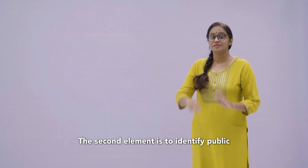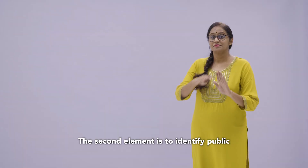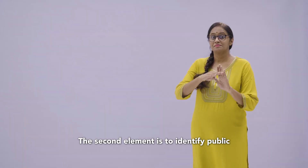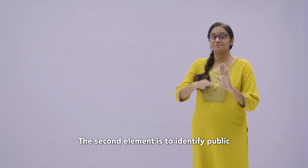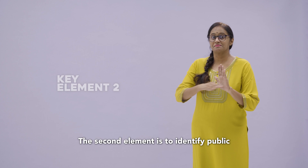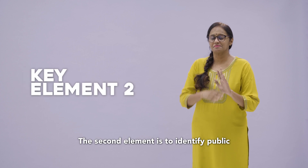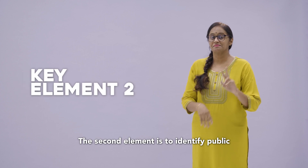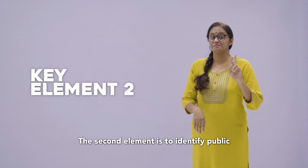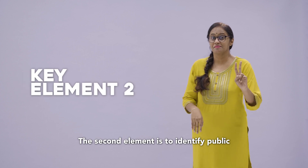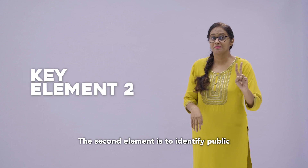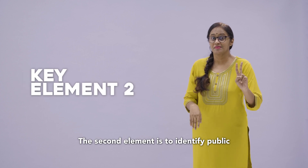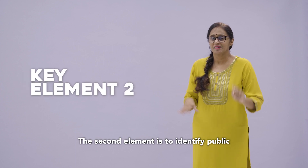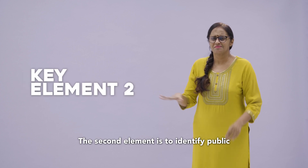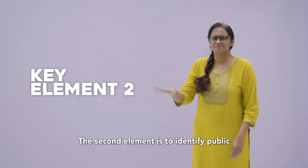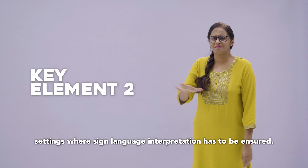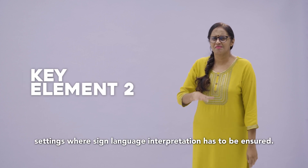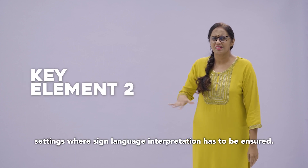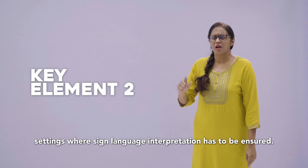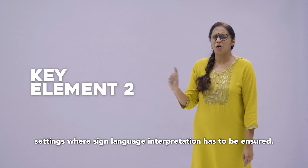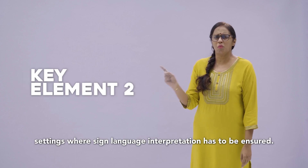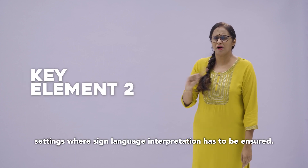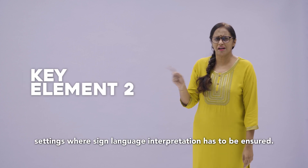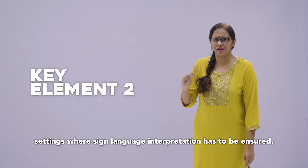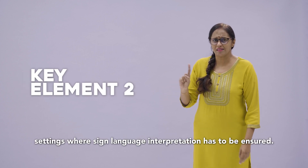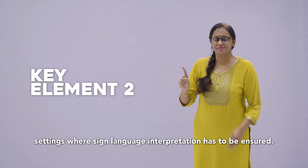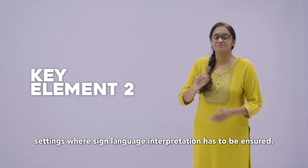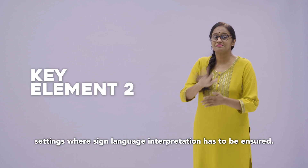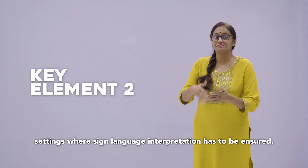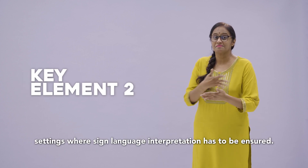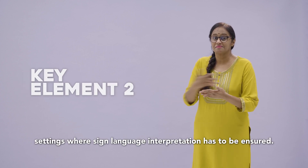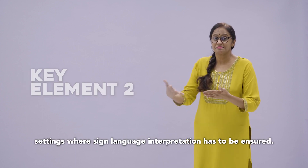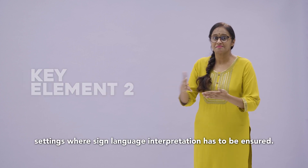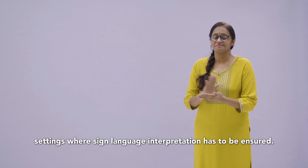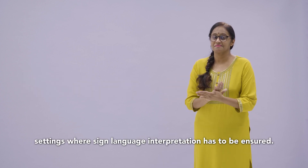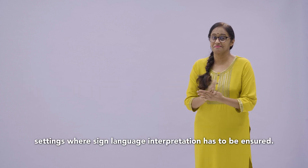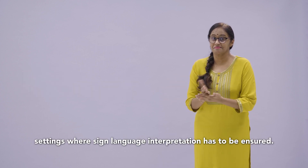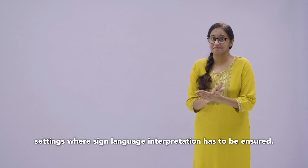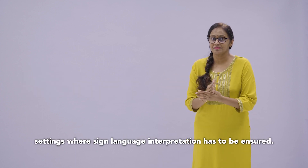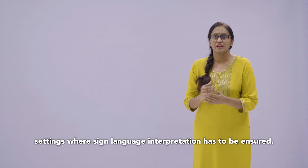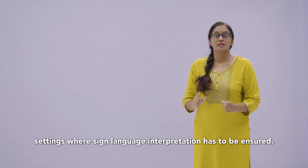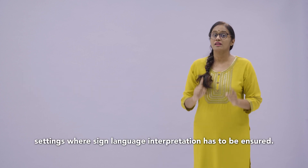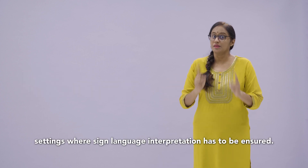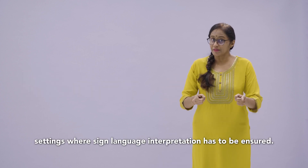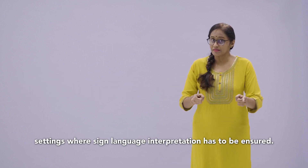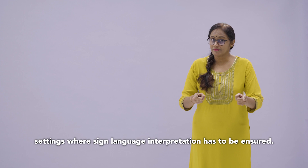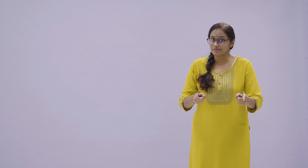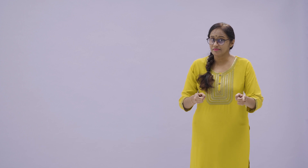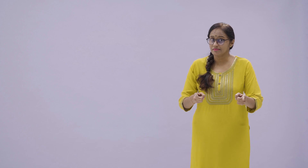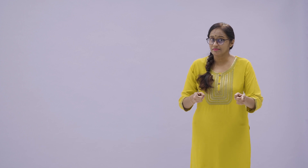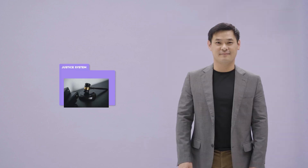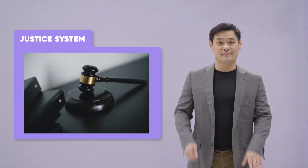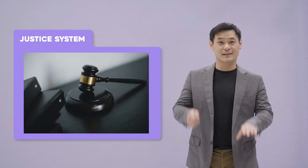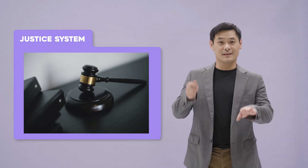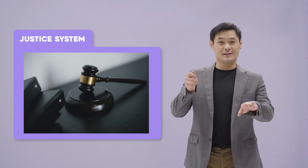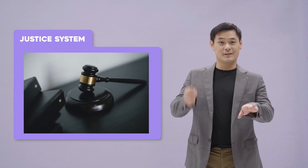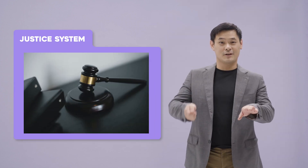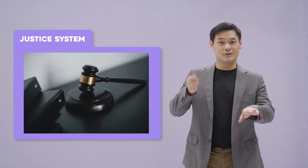The second element is to identify public settings where sign language interpretation has to be ensured. Justice system,